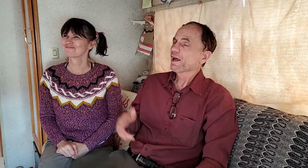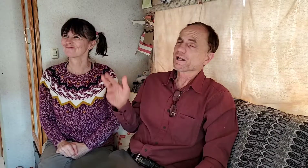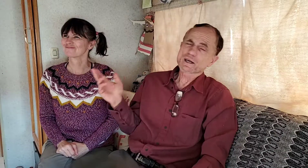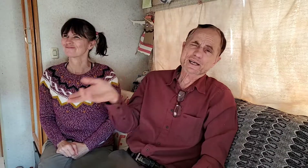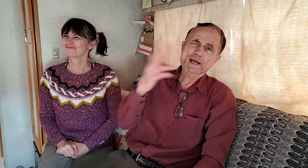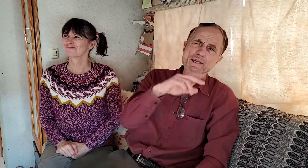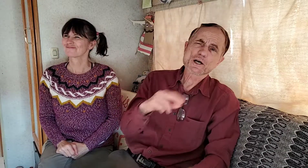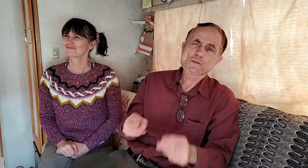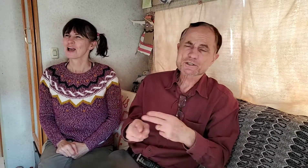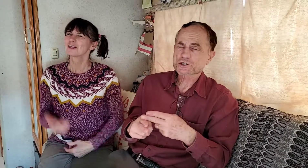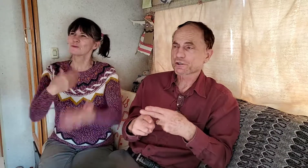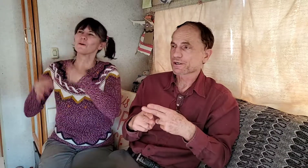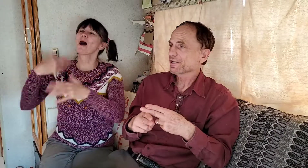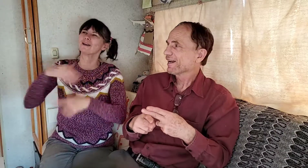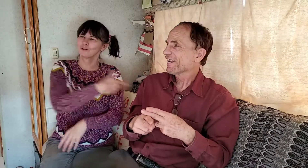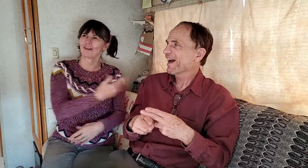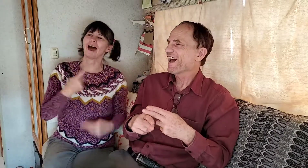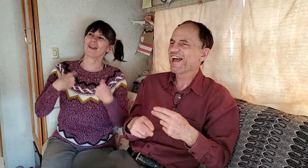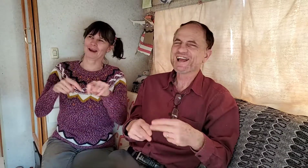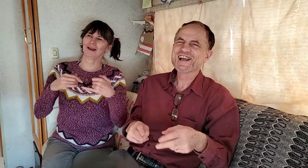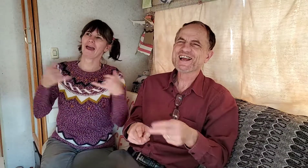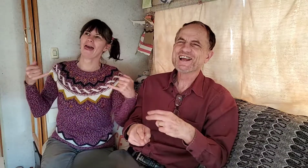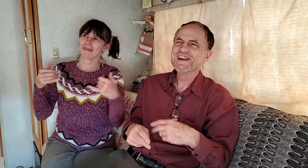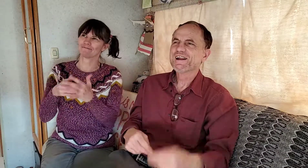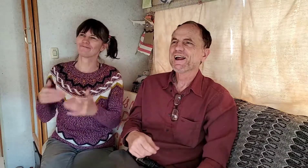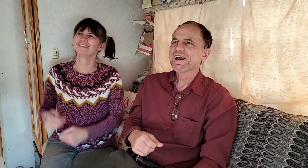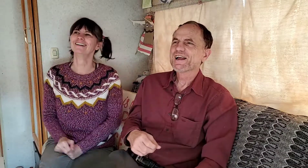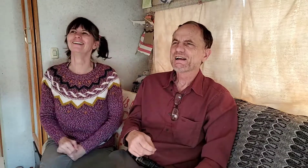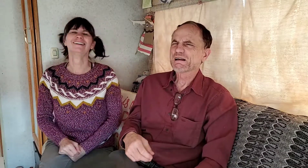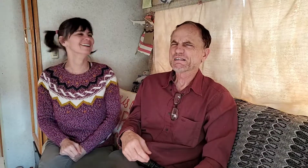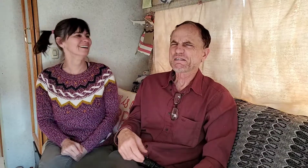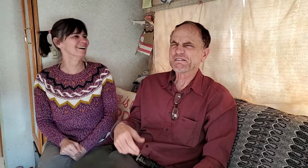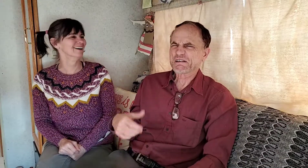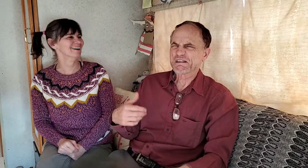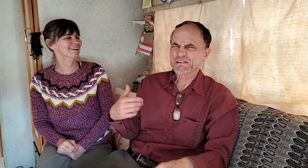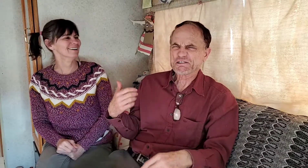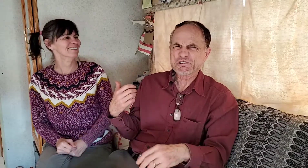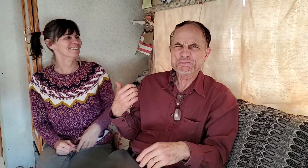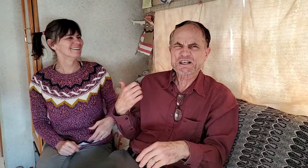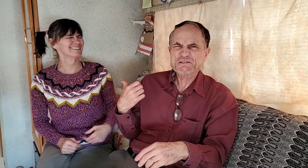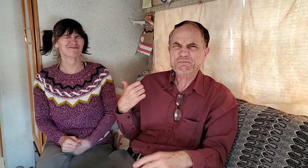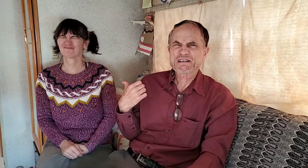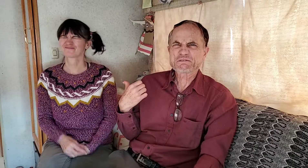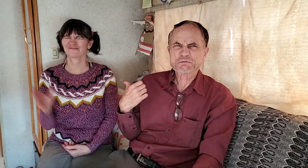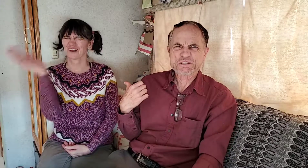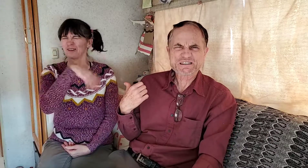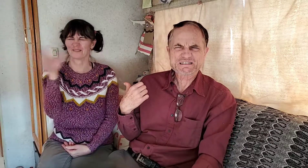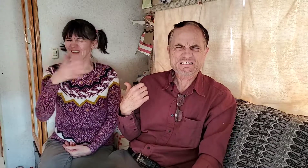Look, I know this is Let's short. rewind and try that line again. You must be the one?